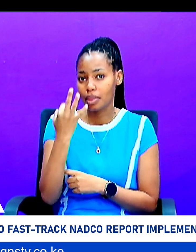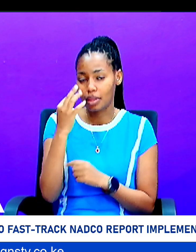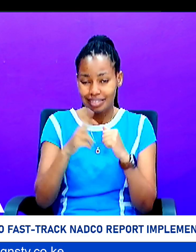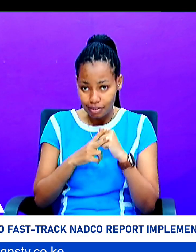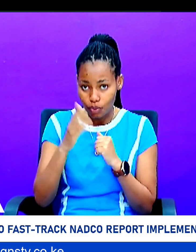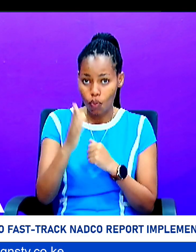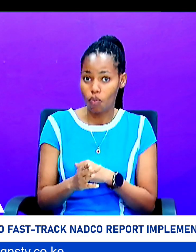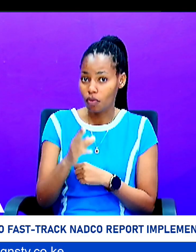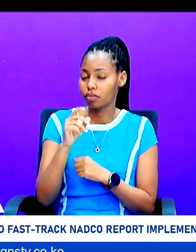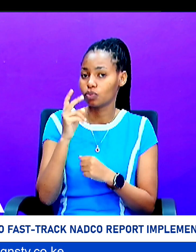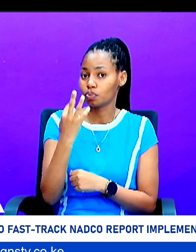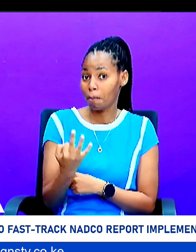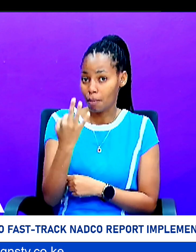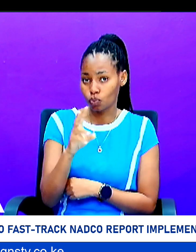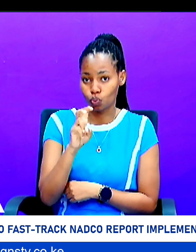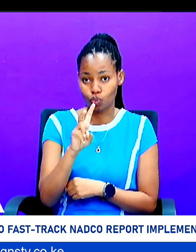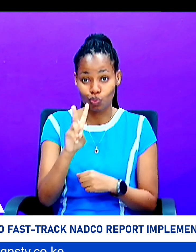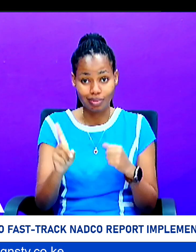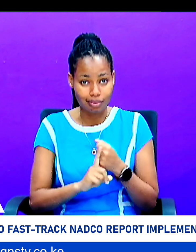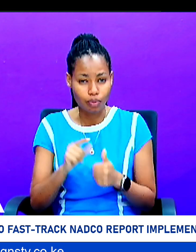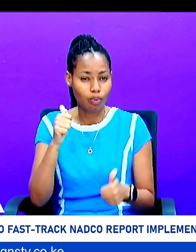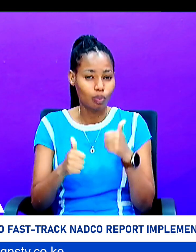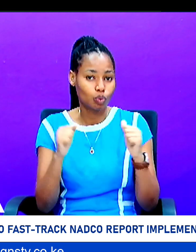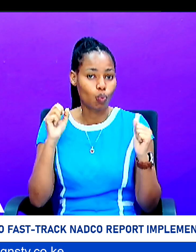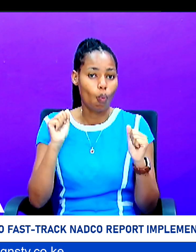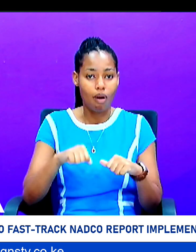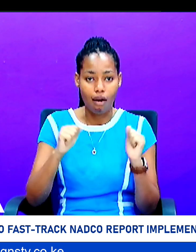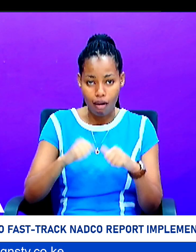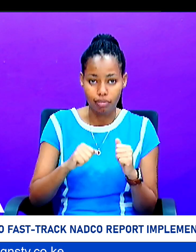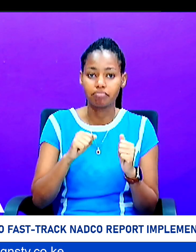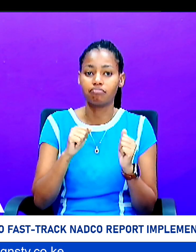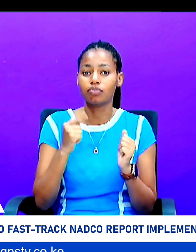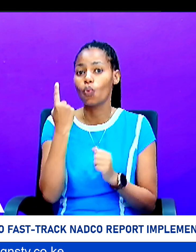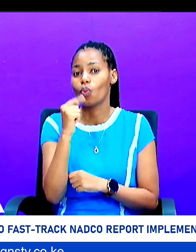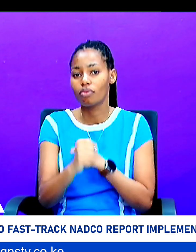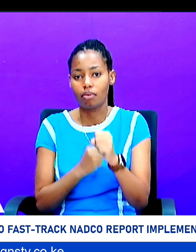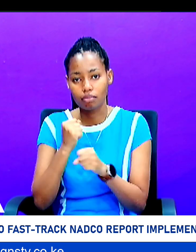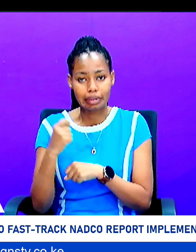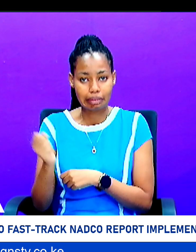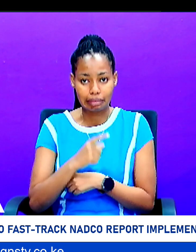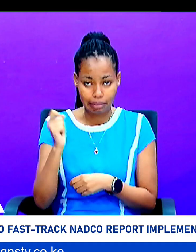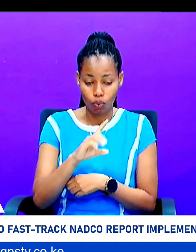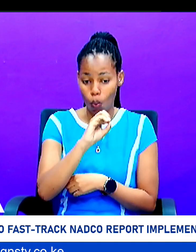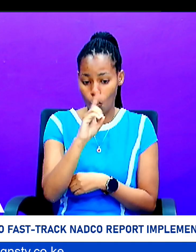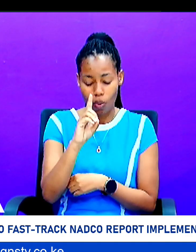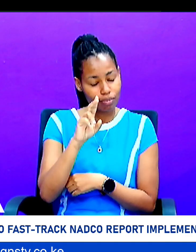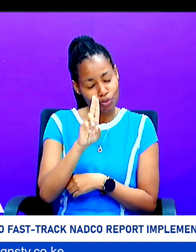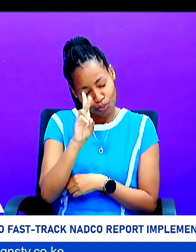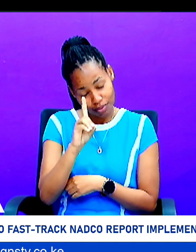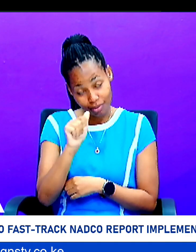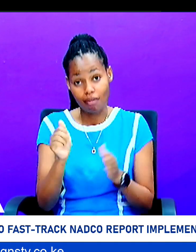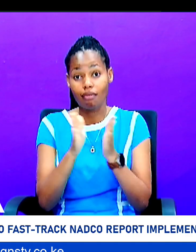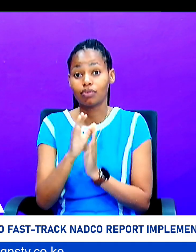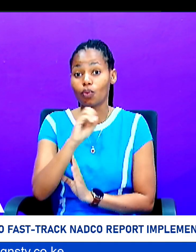work on an implementation matrix. The committee is expected to deliver its final report by March 7,